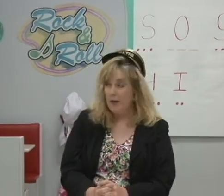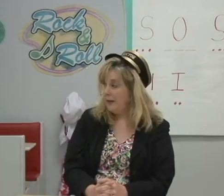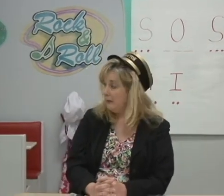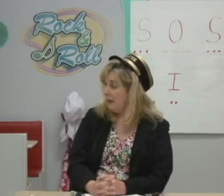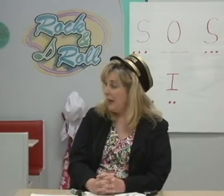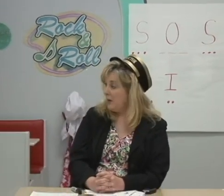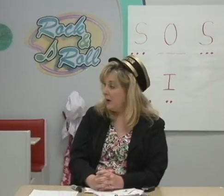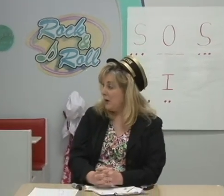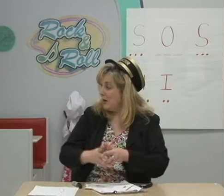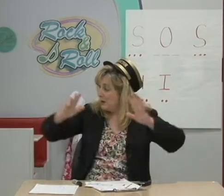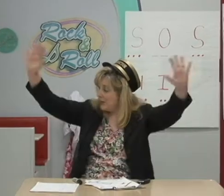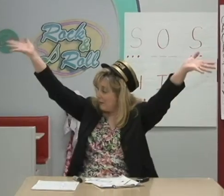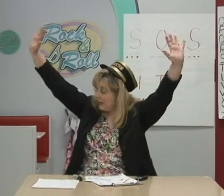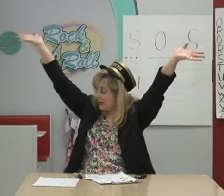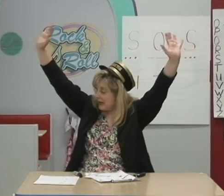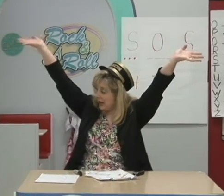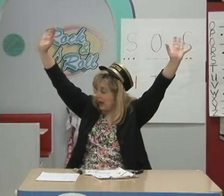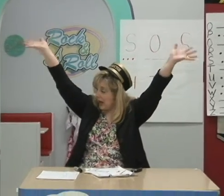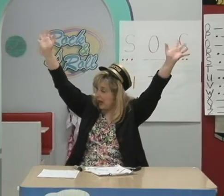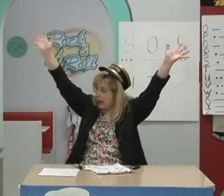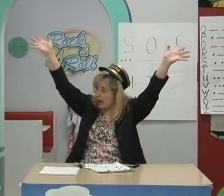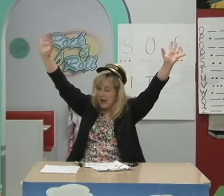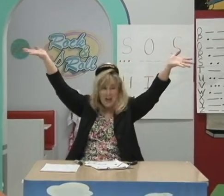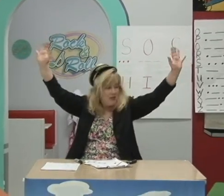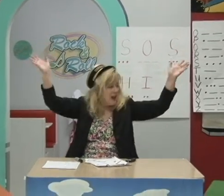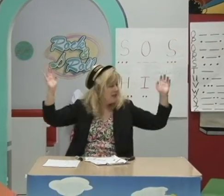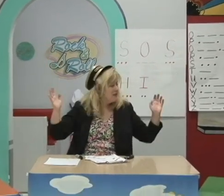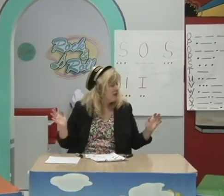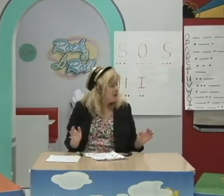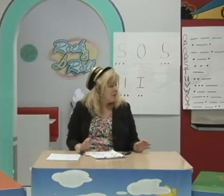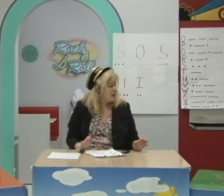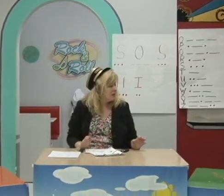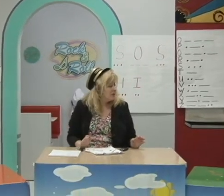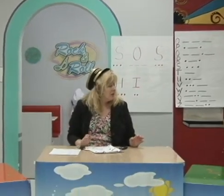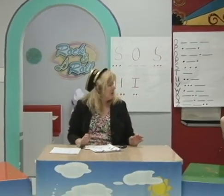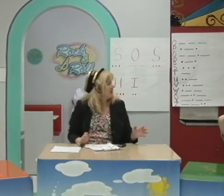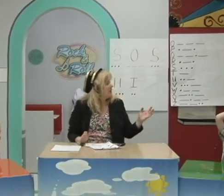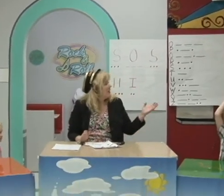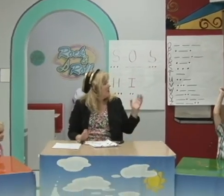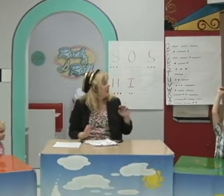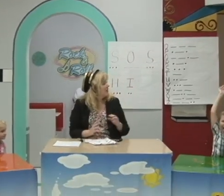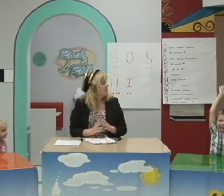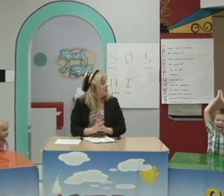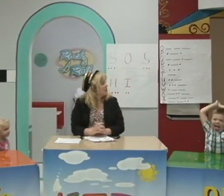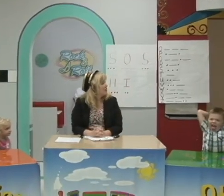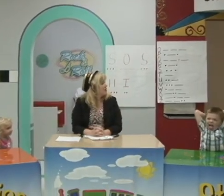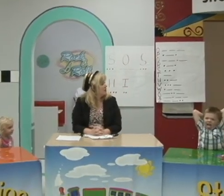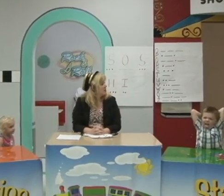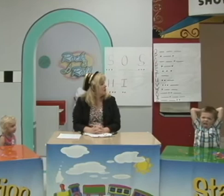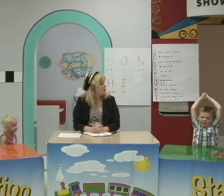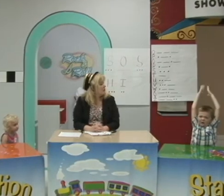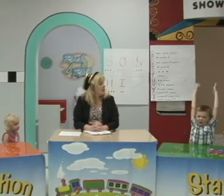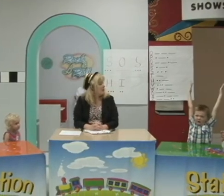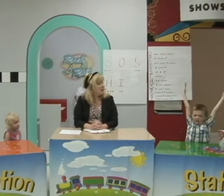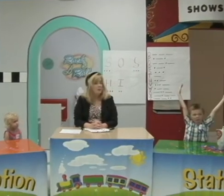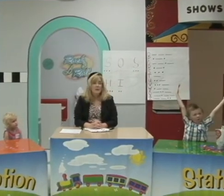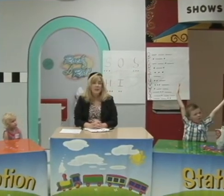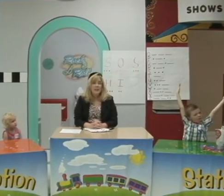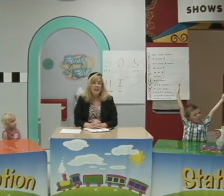the inflatables. Everybody say yay! Thank you so much for being here. Thank you to Engineer Chris for providing our music,